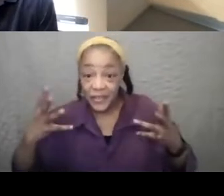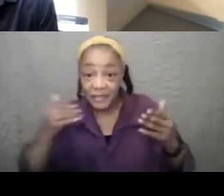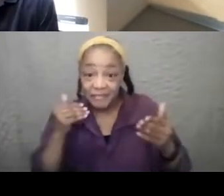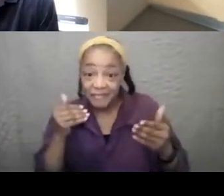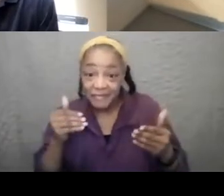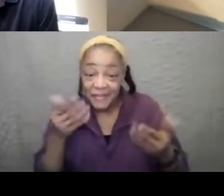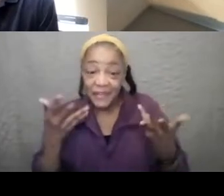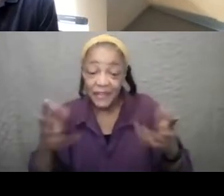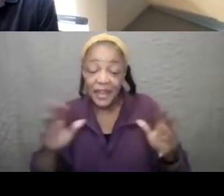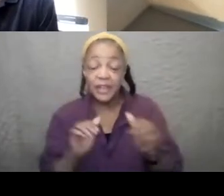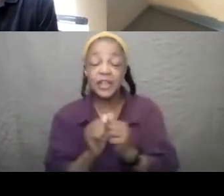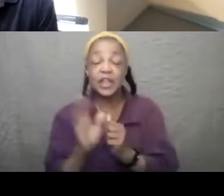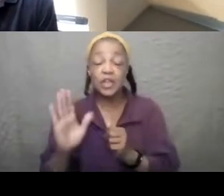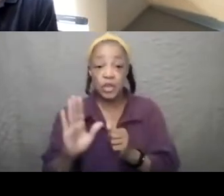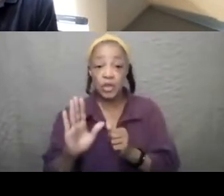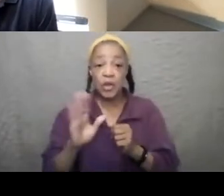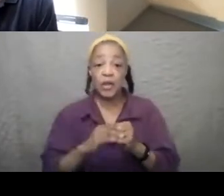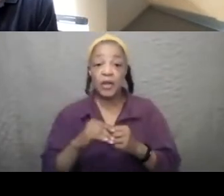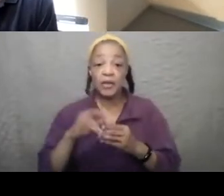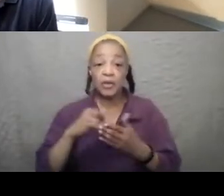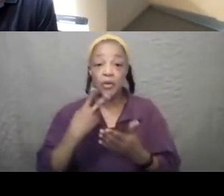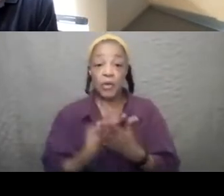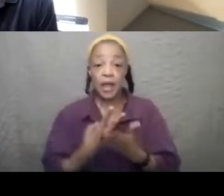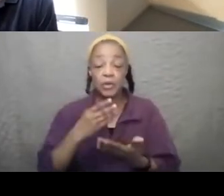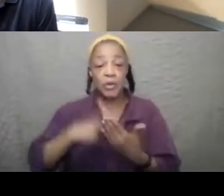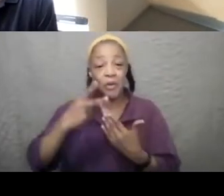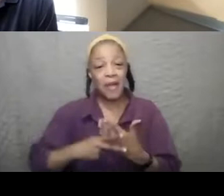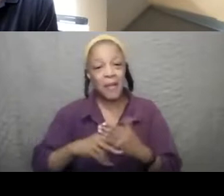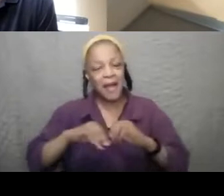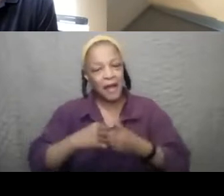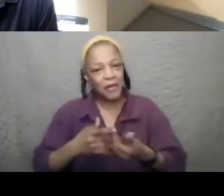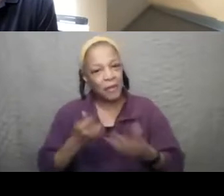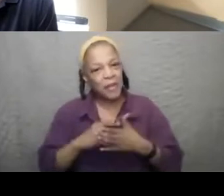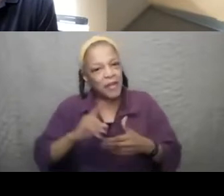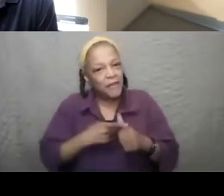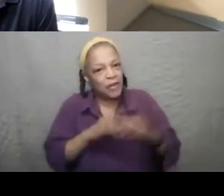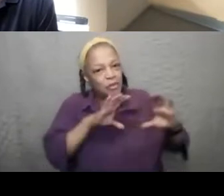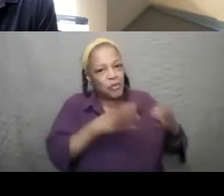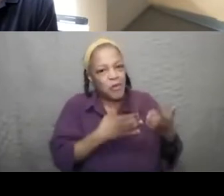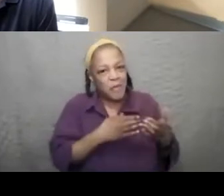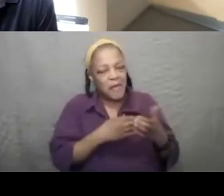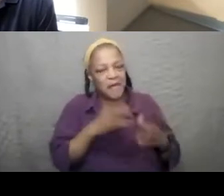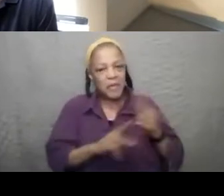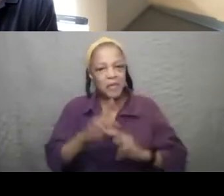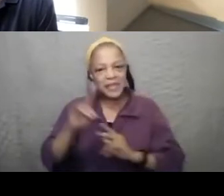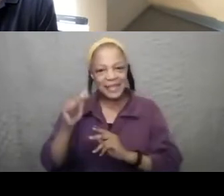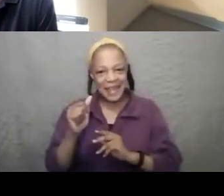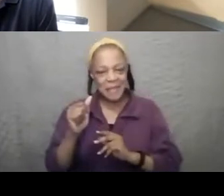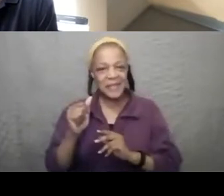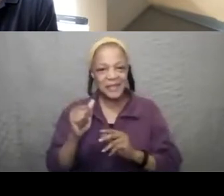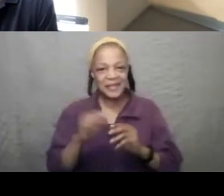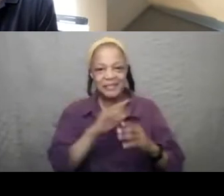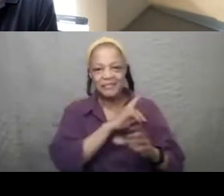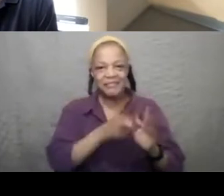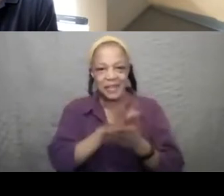first disabled graduate student wave? What were the challenges? And of course, how did COVID